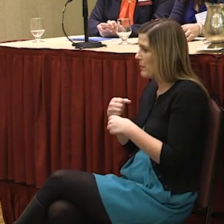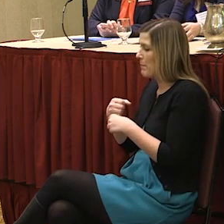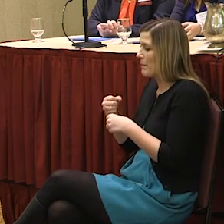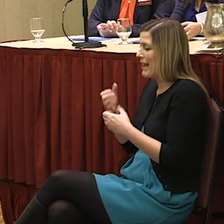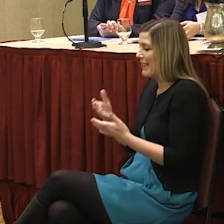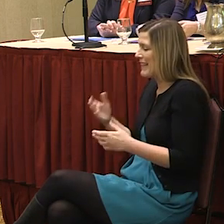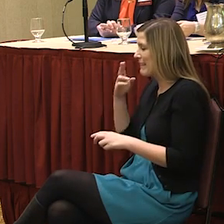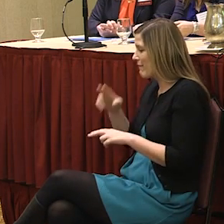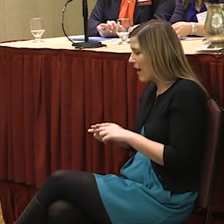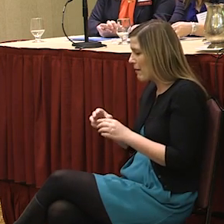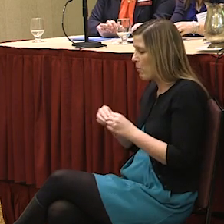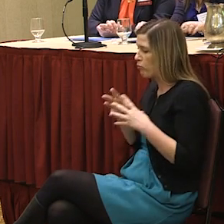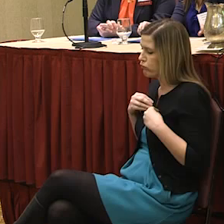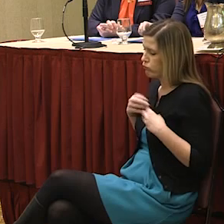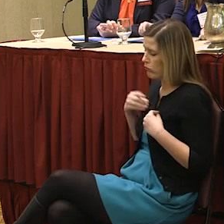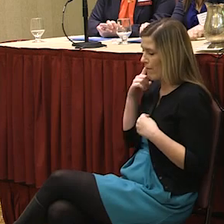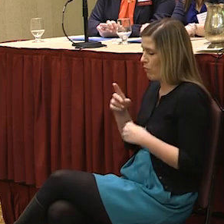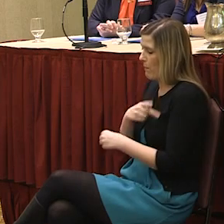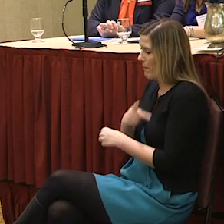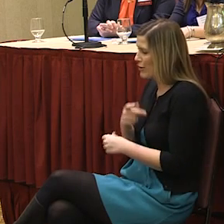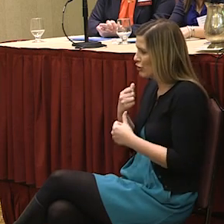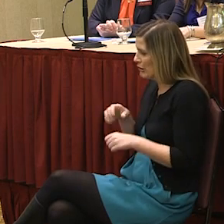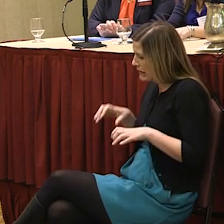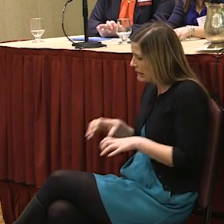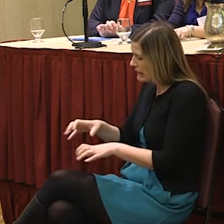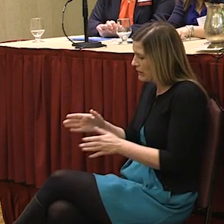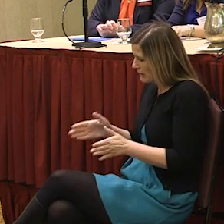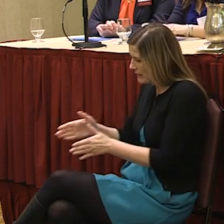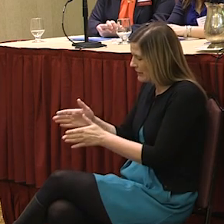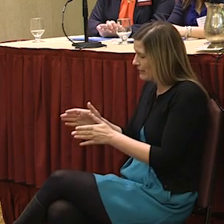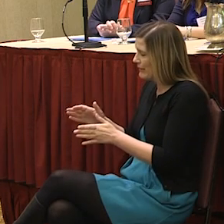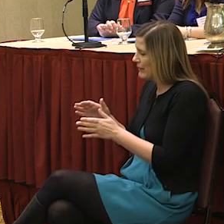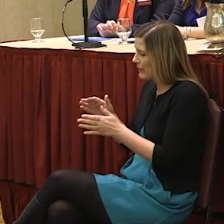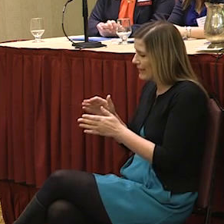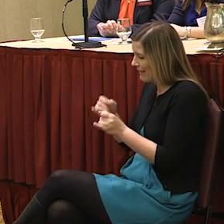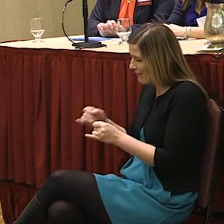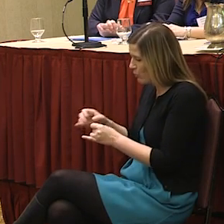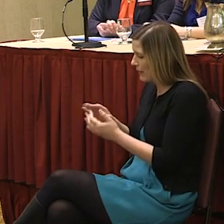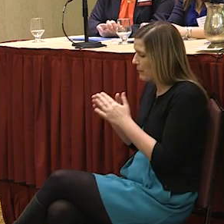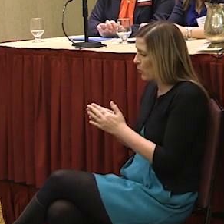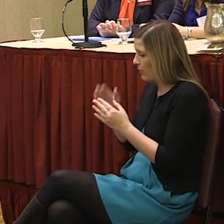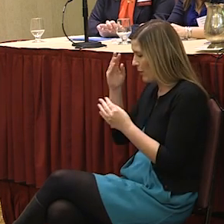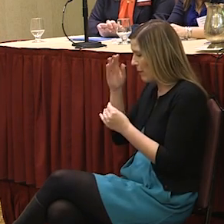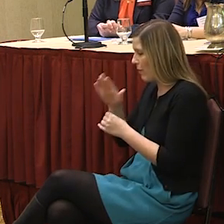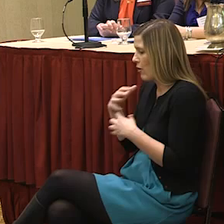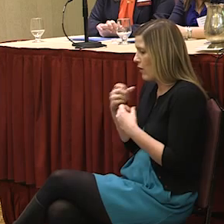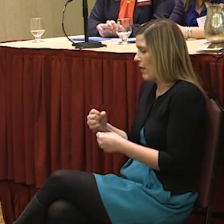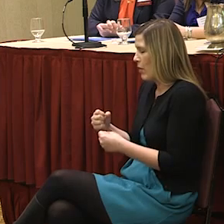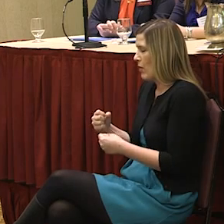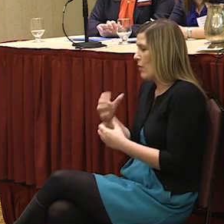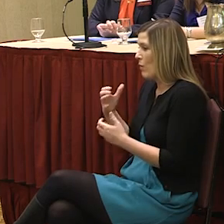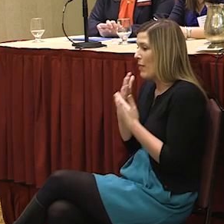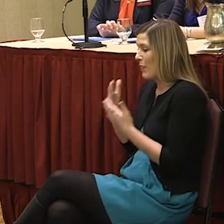and acceptable so we can activate individuals and communities to really think about their health. So I really want to thank all